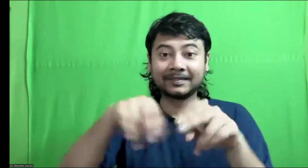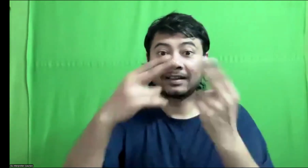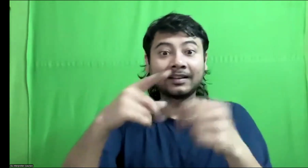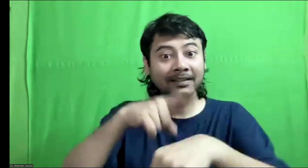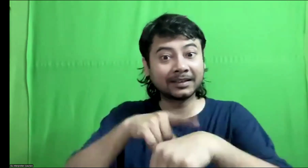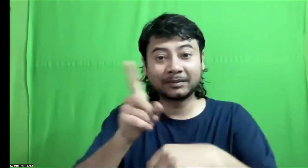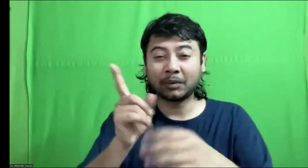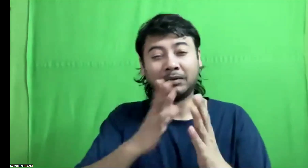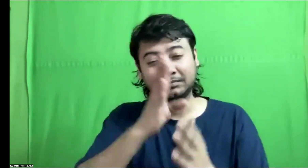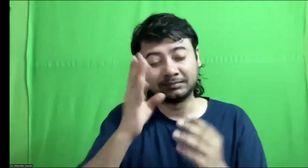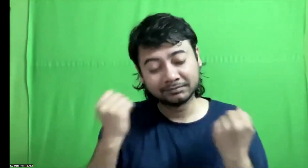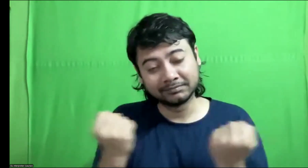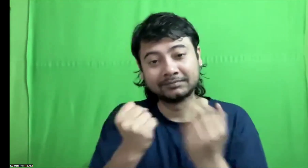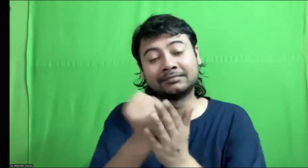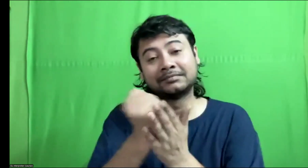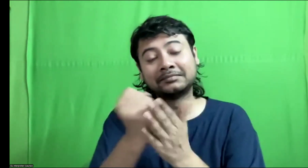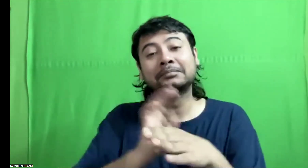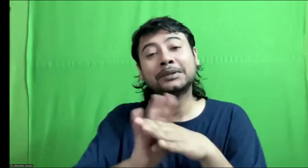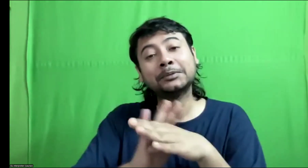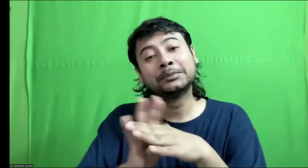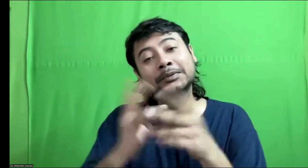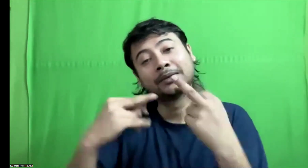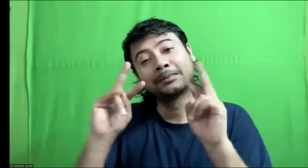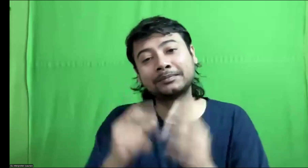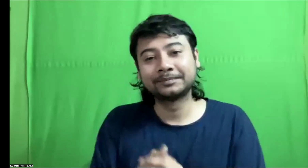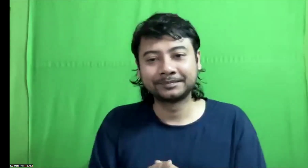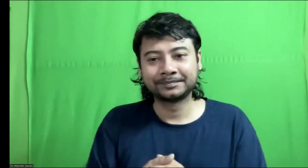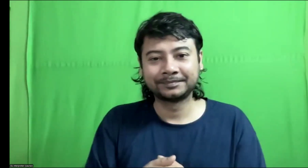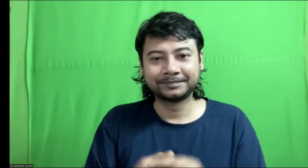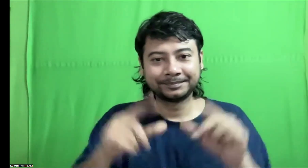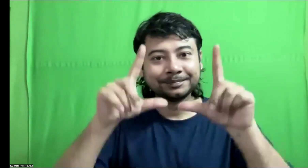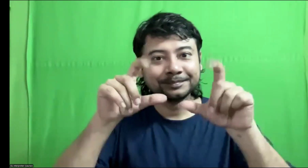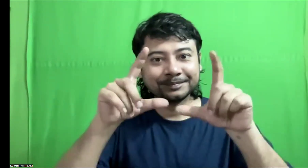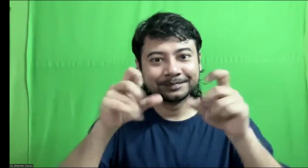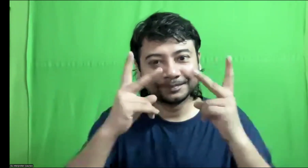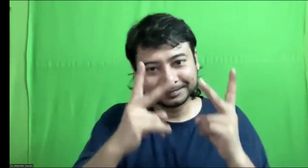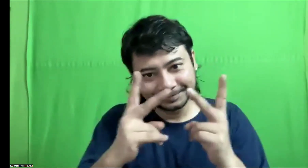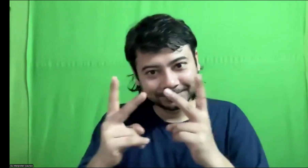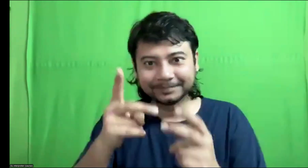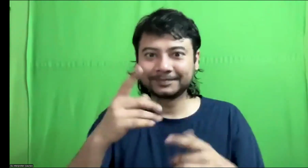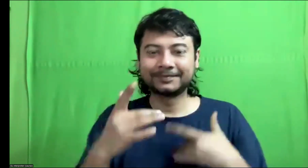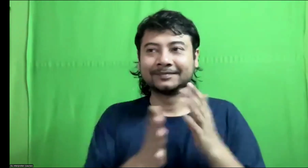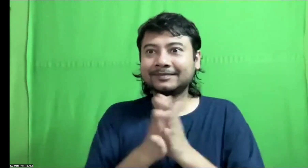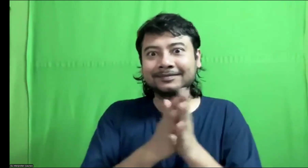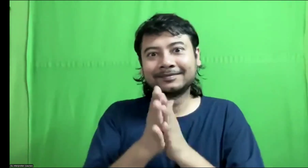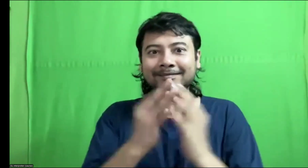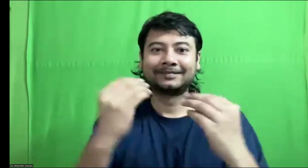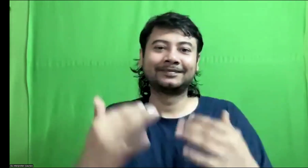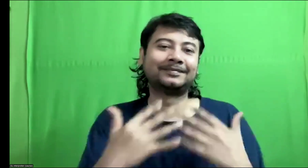So have a look at this. I have some pictures. Maybe you will get some inspiration looking at them.